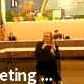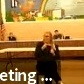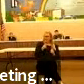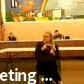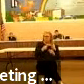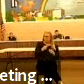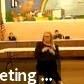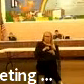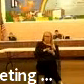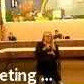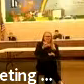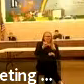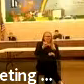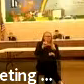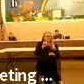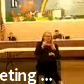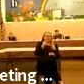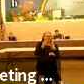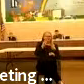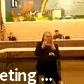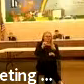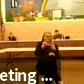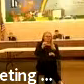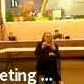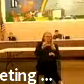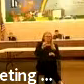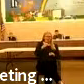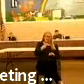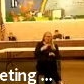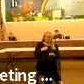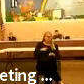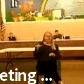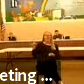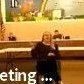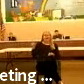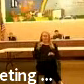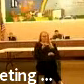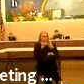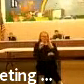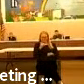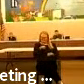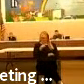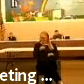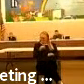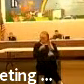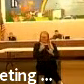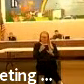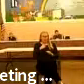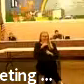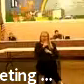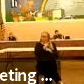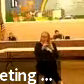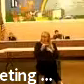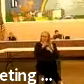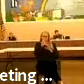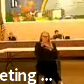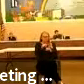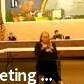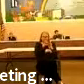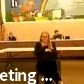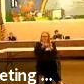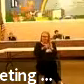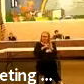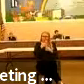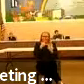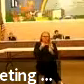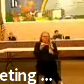it soggy portions. I didn't mention it earlier, but we are avoiding any impact to the creek or any impact to the wetlands,